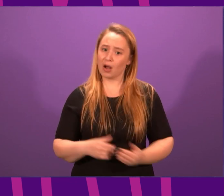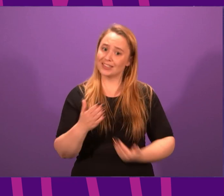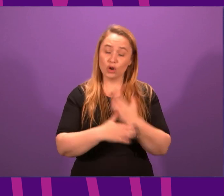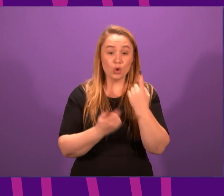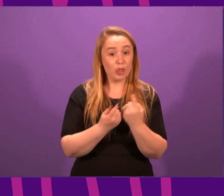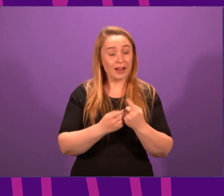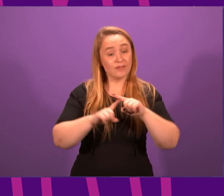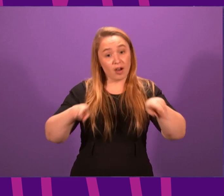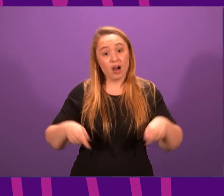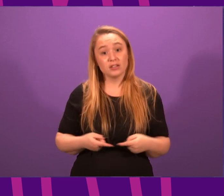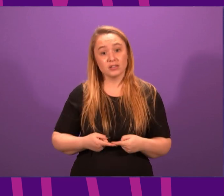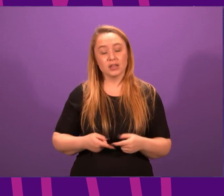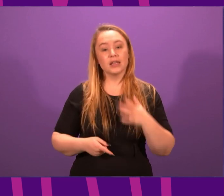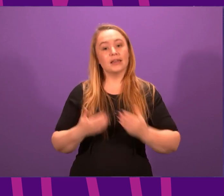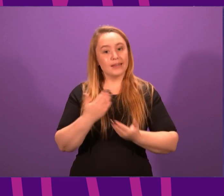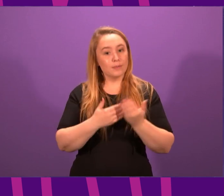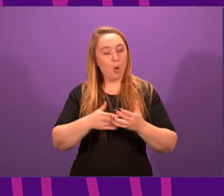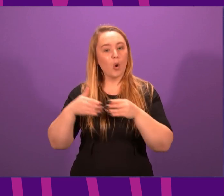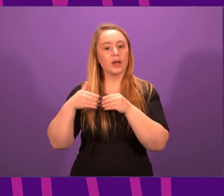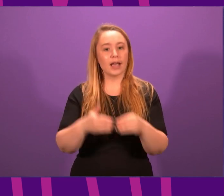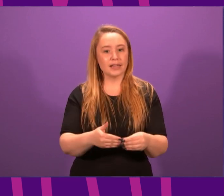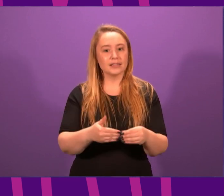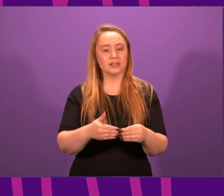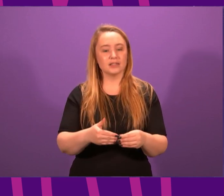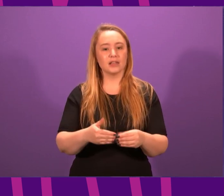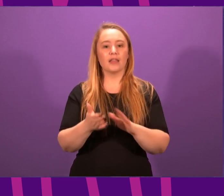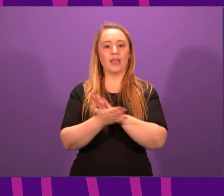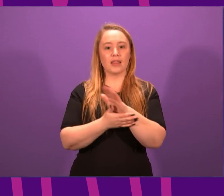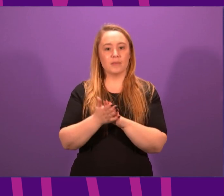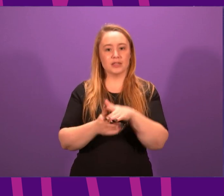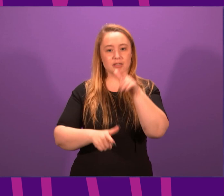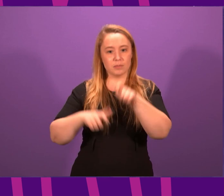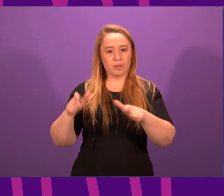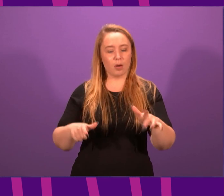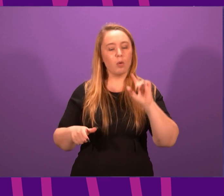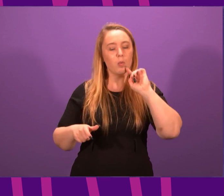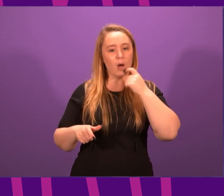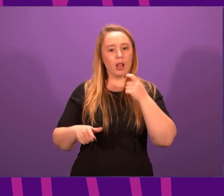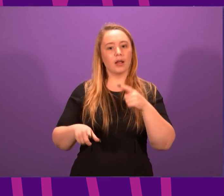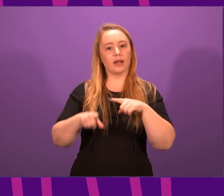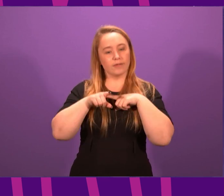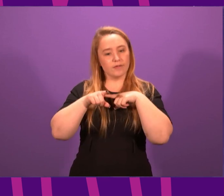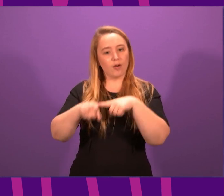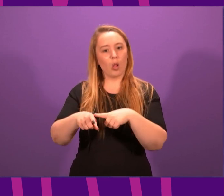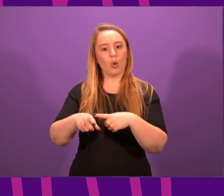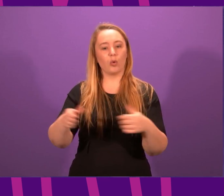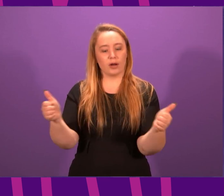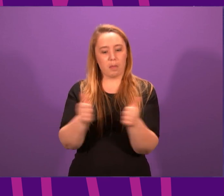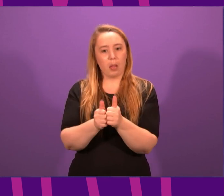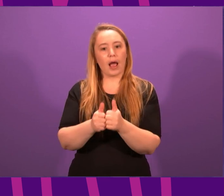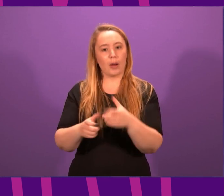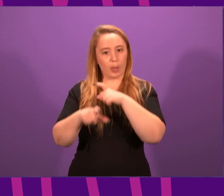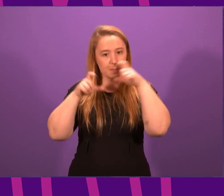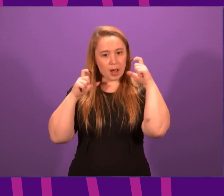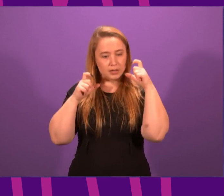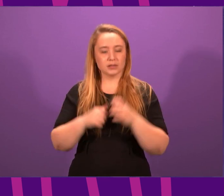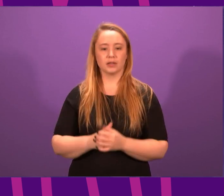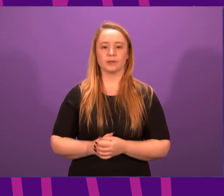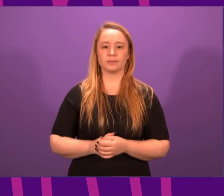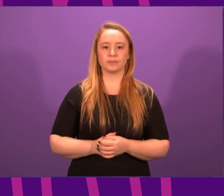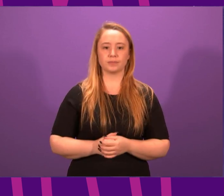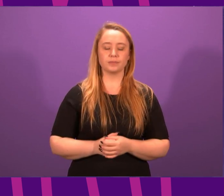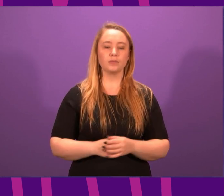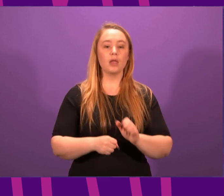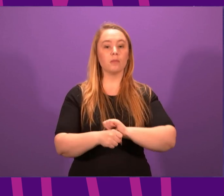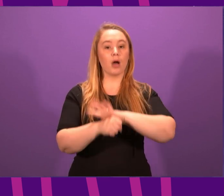the more clarity and guidance provided, the safer mask compliance will be and the more effectively we can control the virus. However, we must also recognise